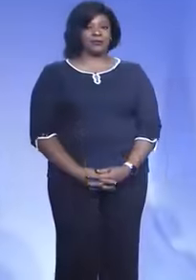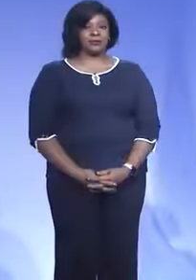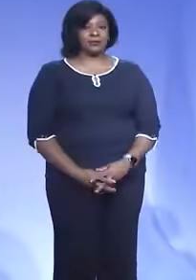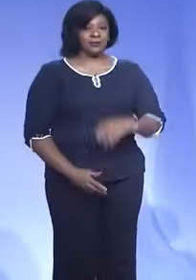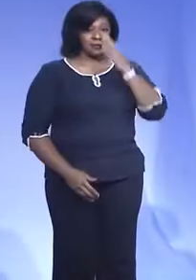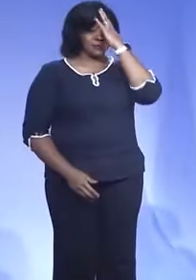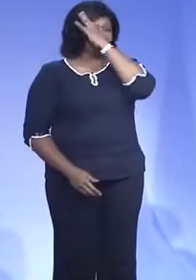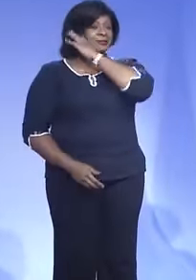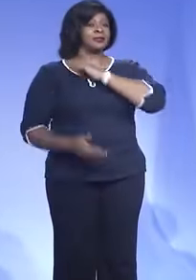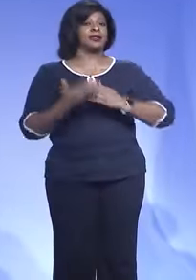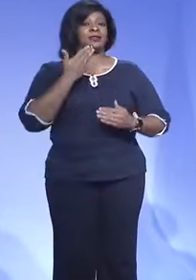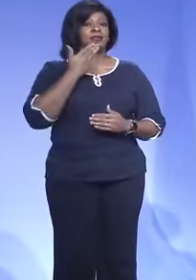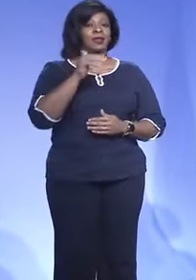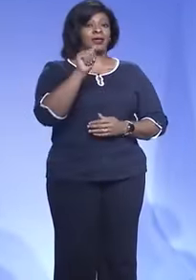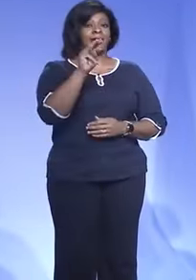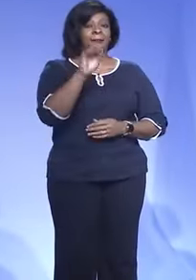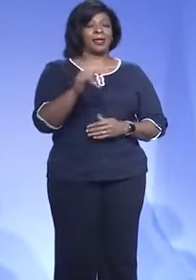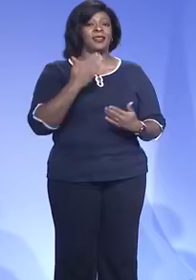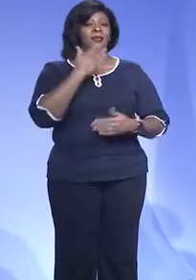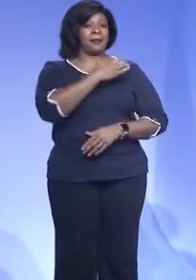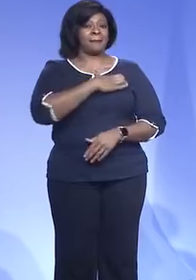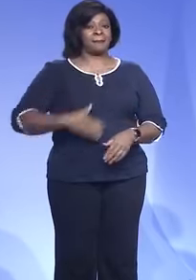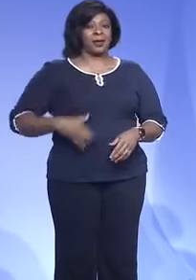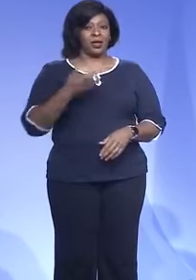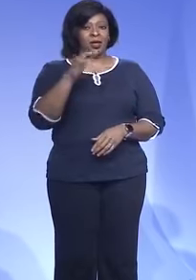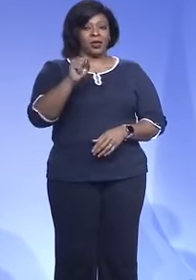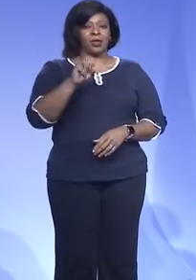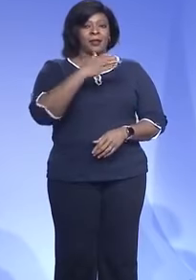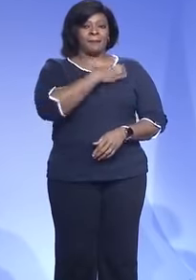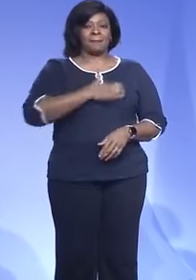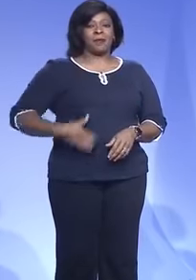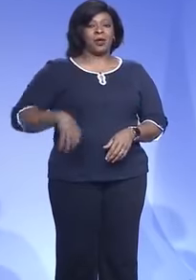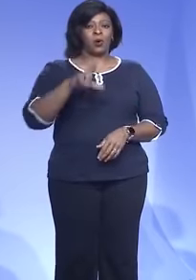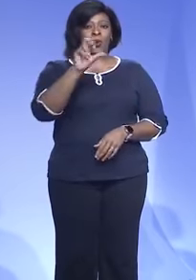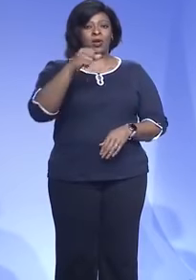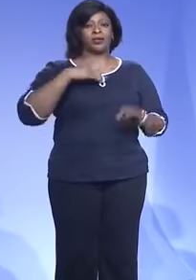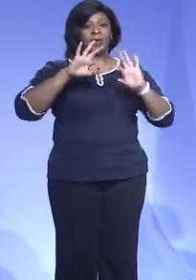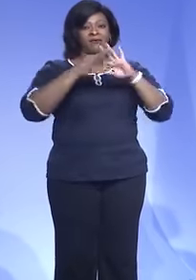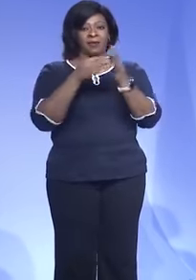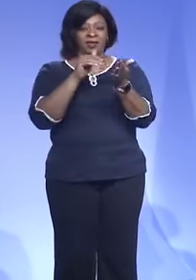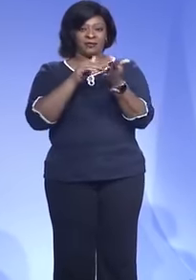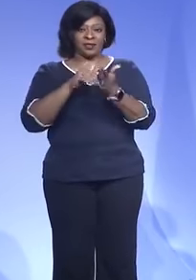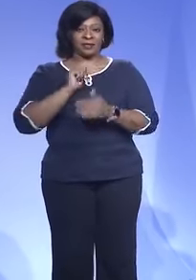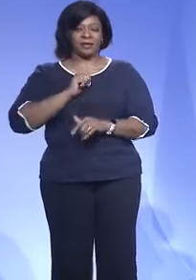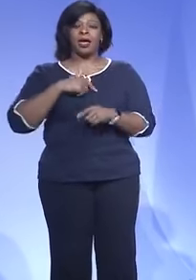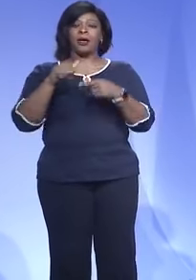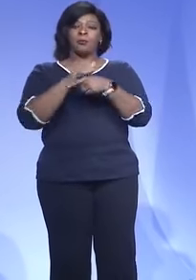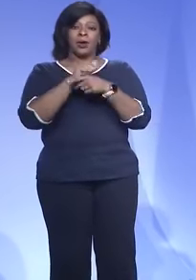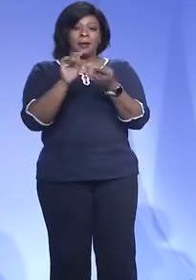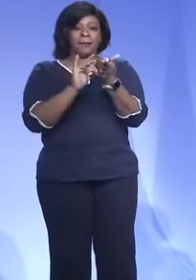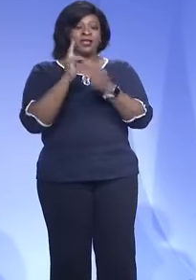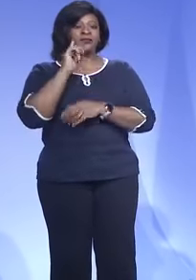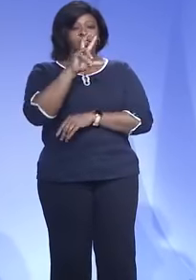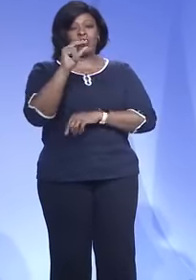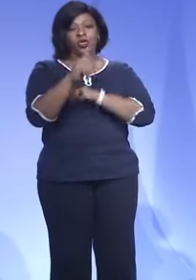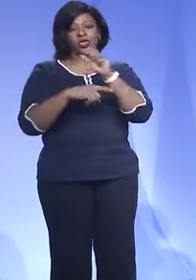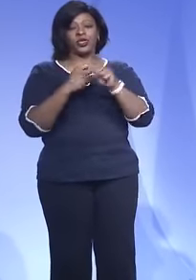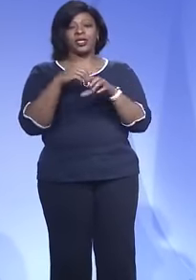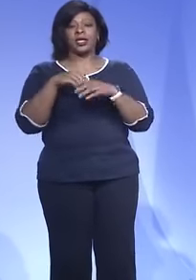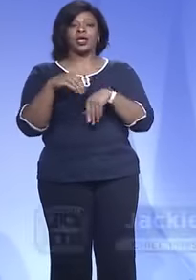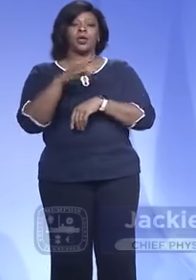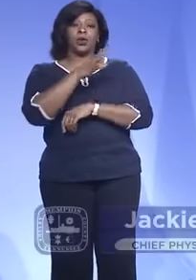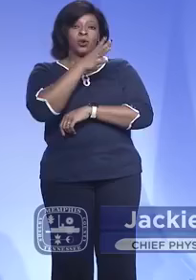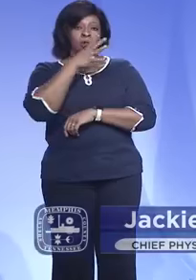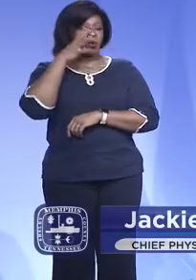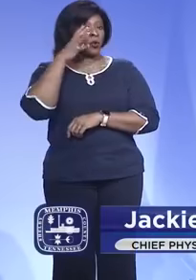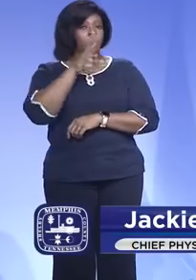Thank you, Amy. Thank you, Mayor Harris, Mayor Rawls. I'm a family physician. I've practiced medicine for 30 years in rural West Tennessee, and it's